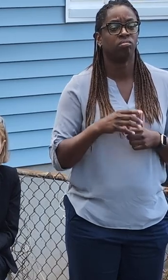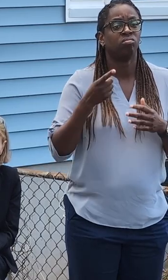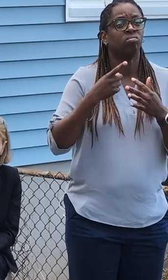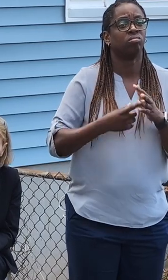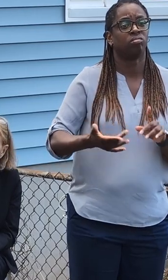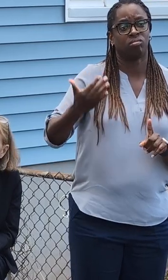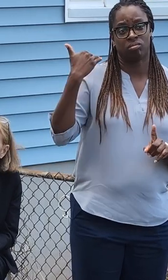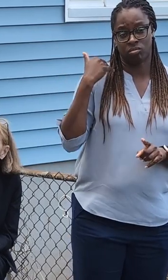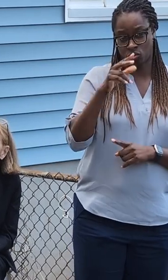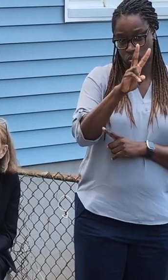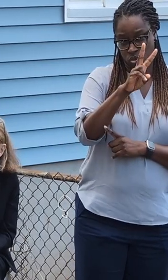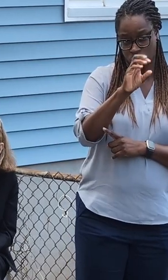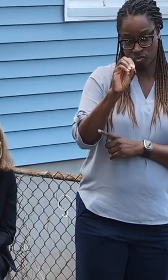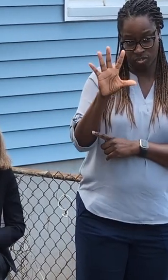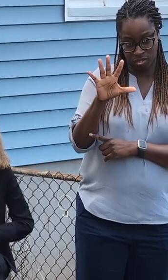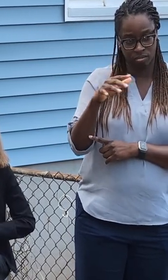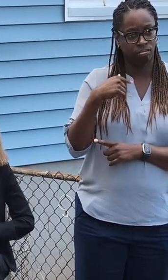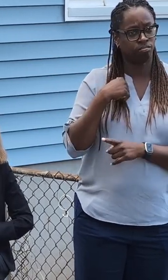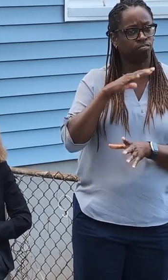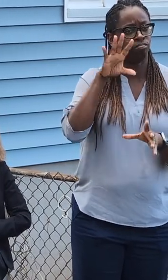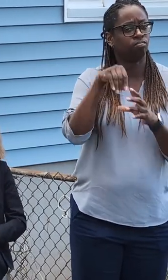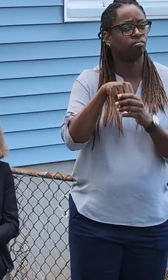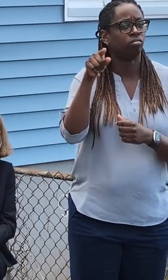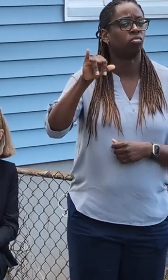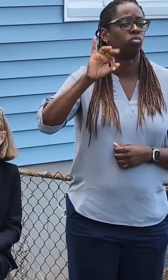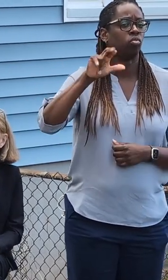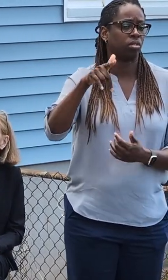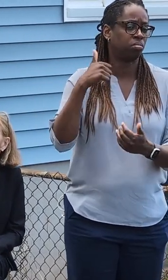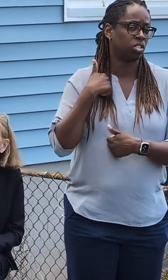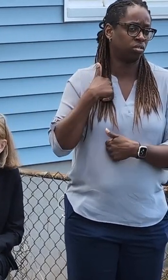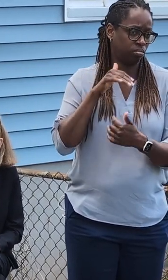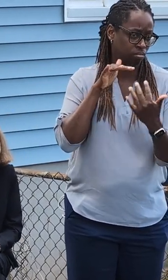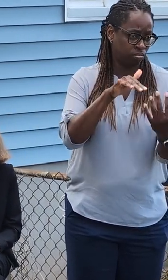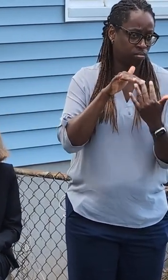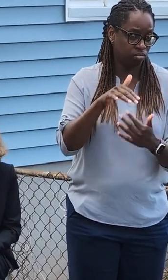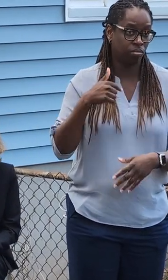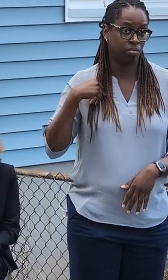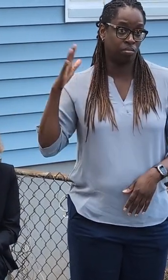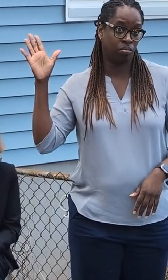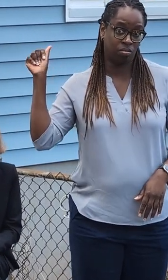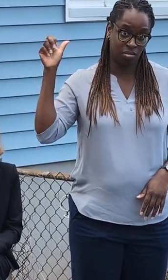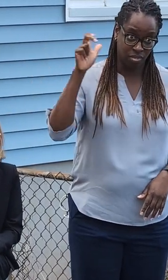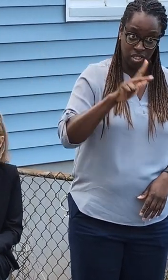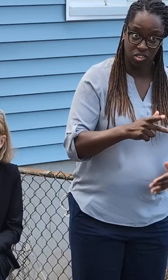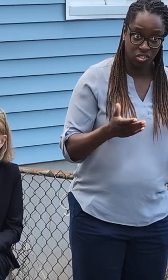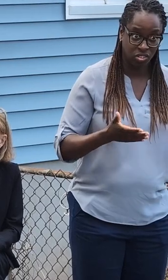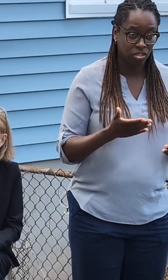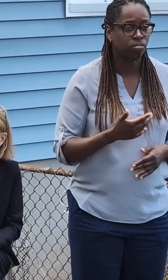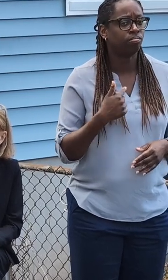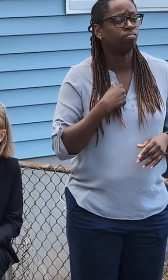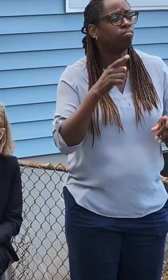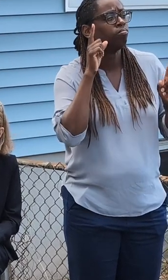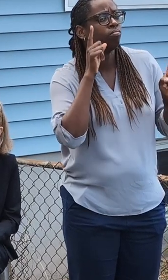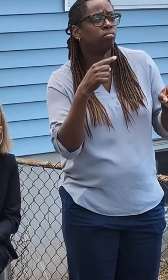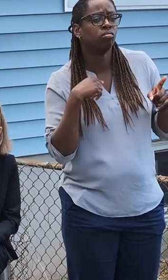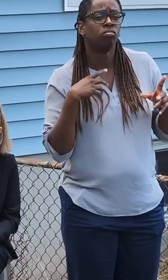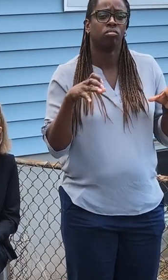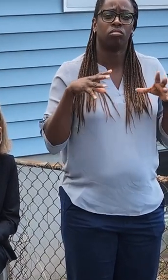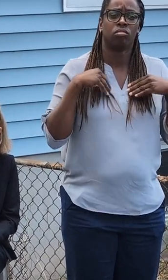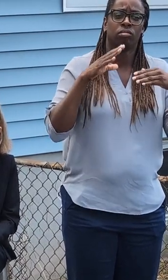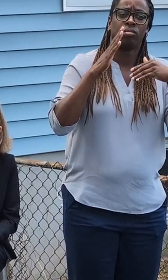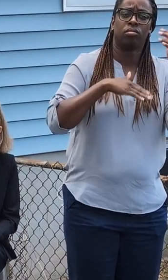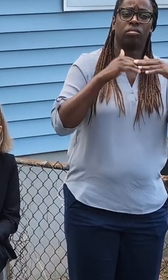Iraq. And that's when I first had the aspiration of owning a business, and also having